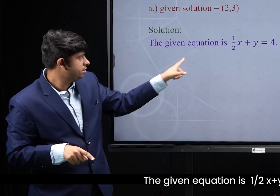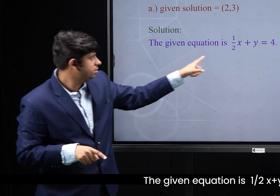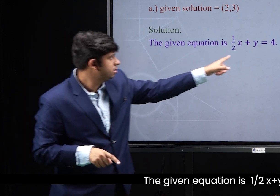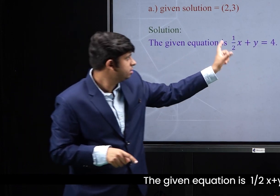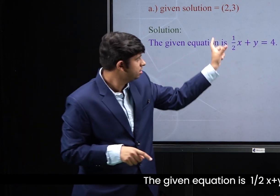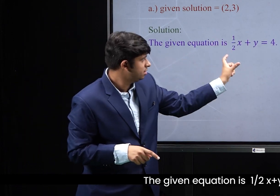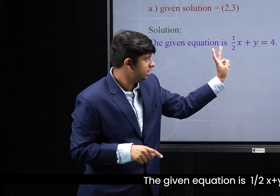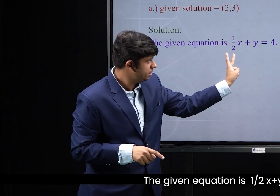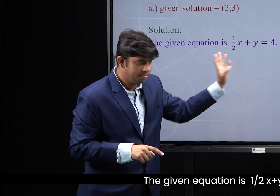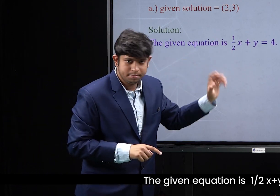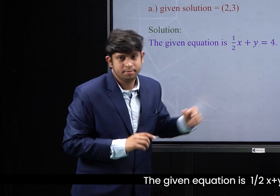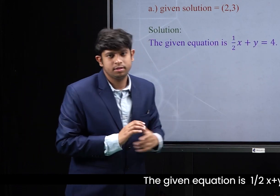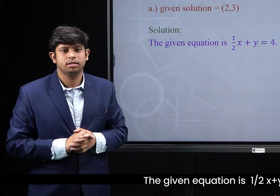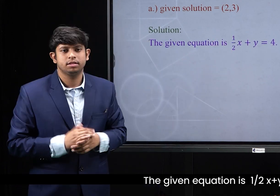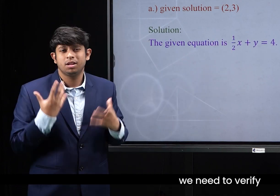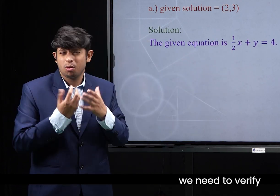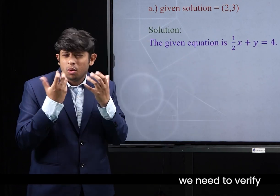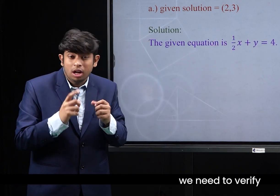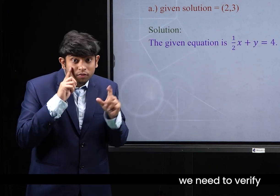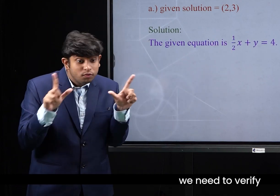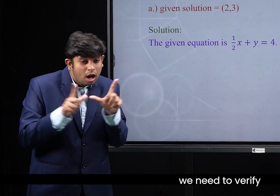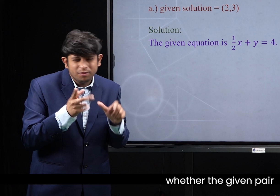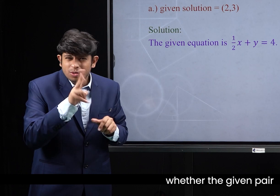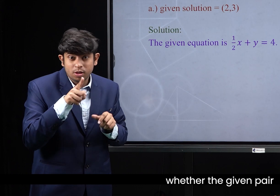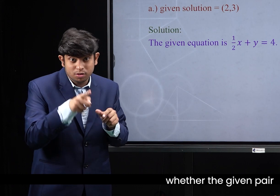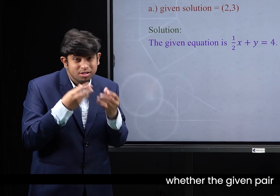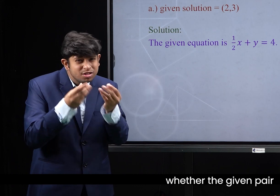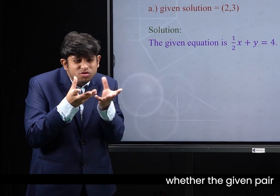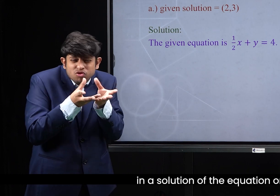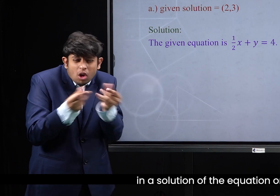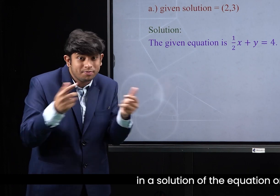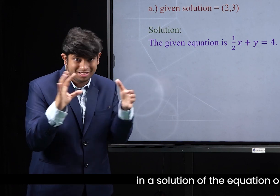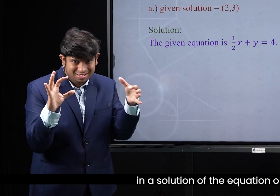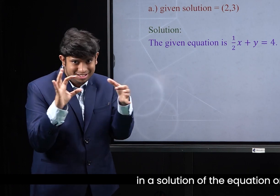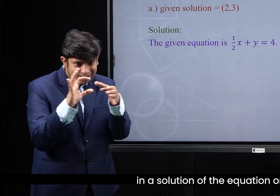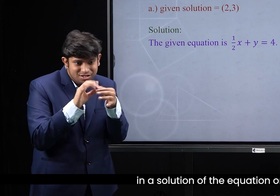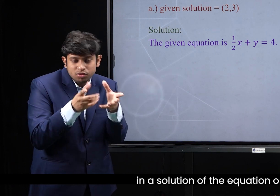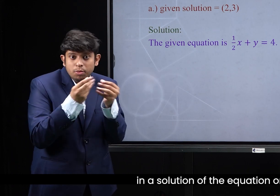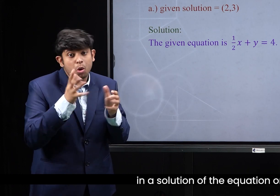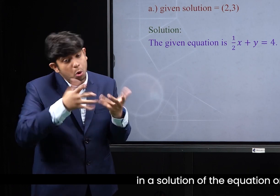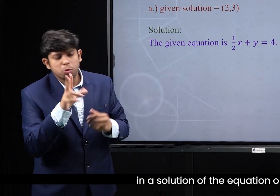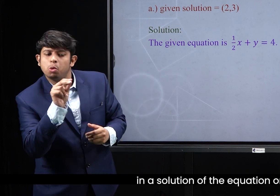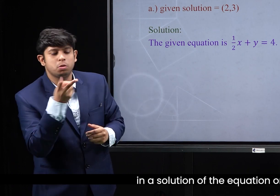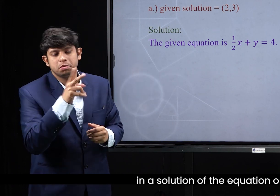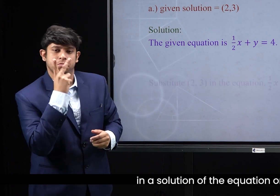plus y is equal to 4. We need to verify whether the given pair is a solution of the equation or not.